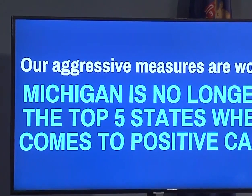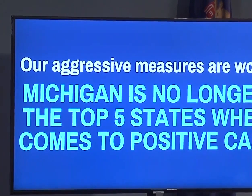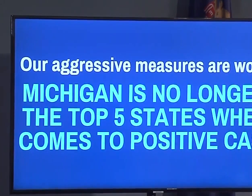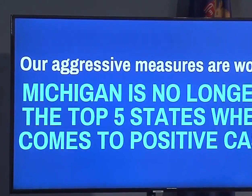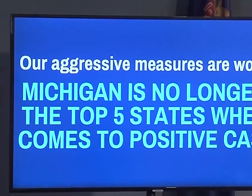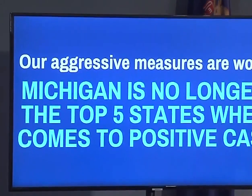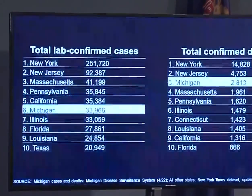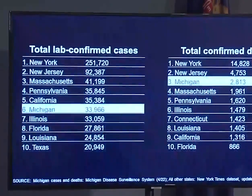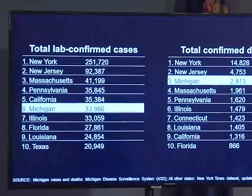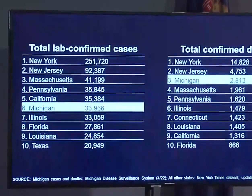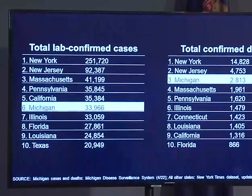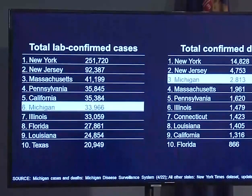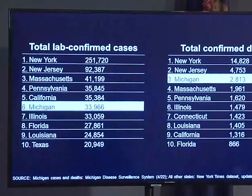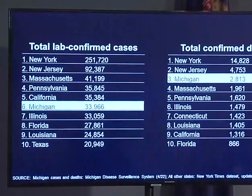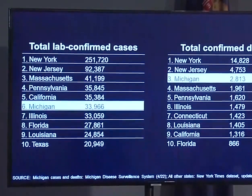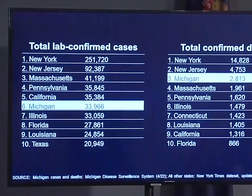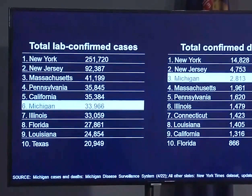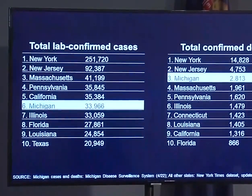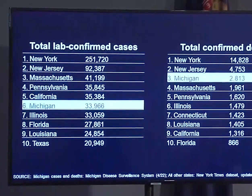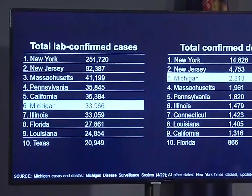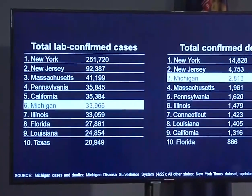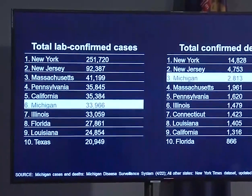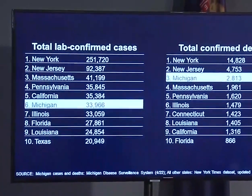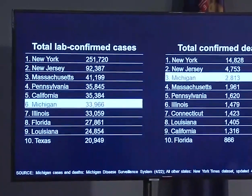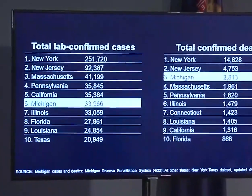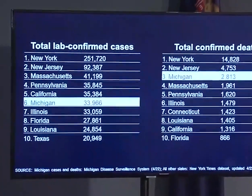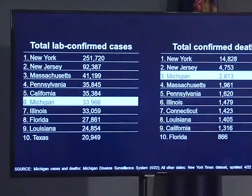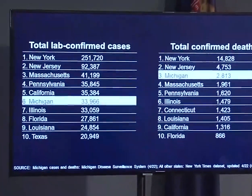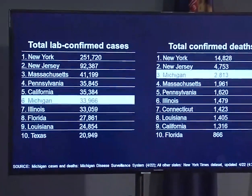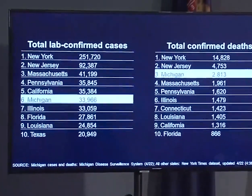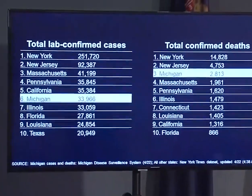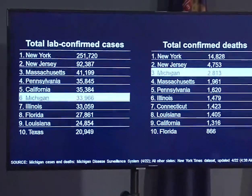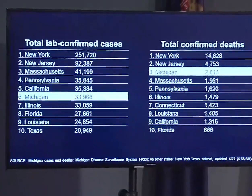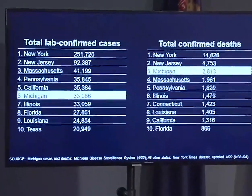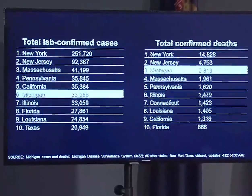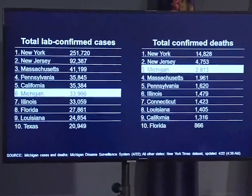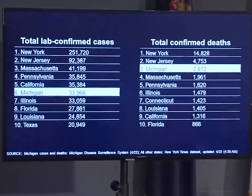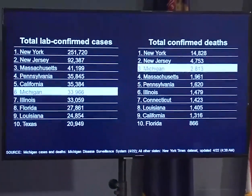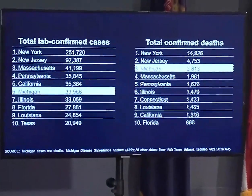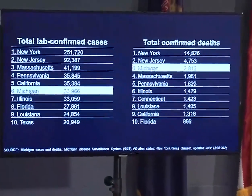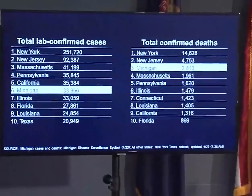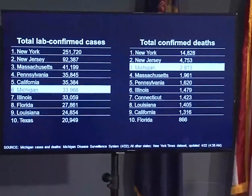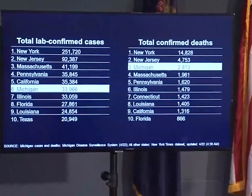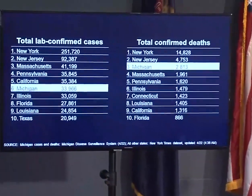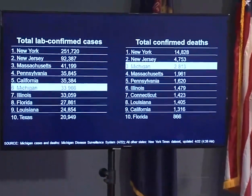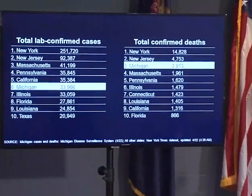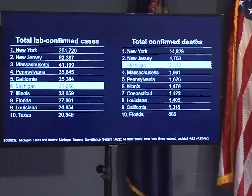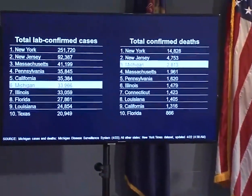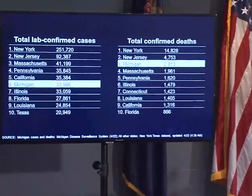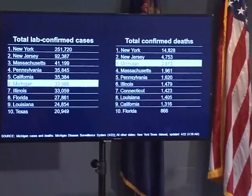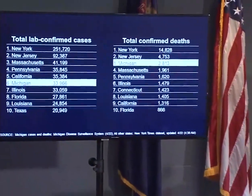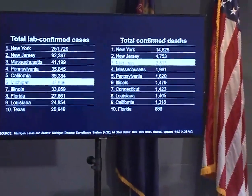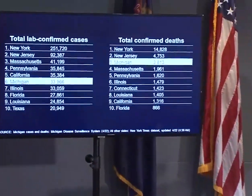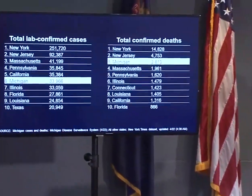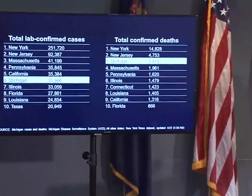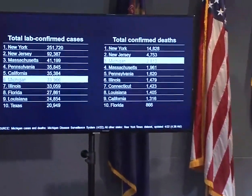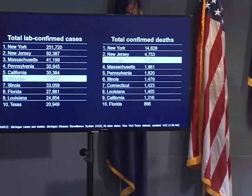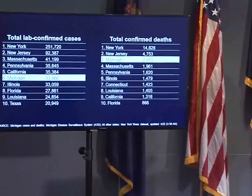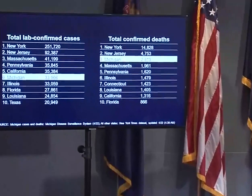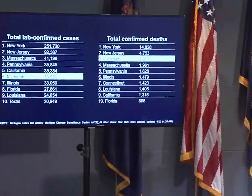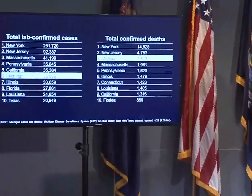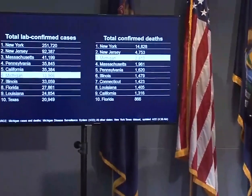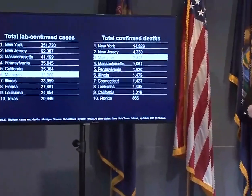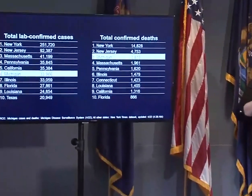down behind other states, and it's because our aggressive actions and measures are working. States without